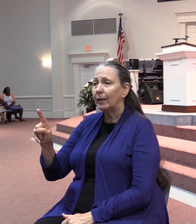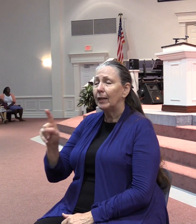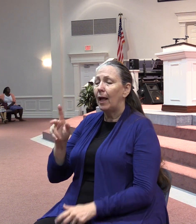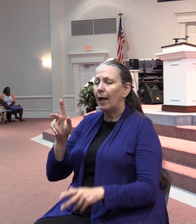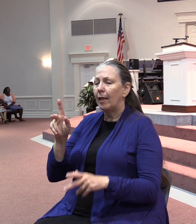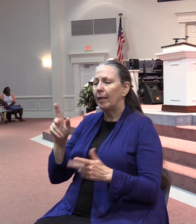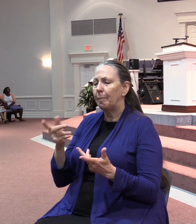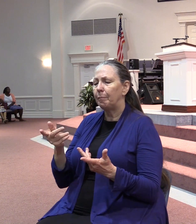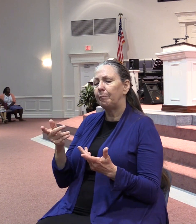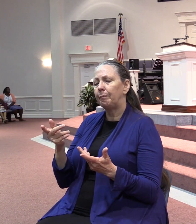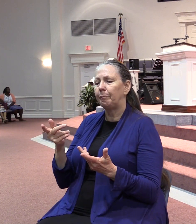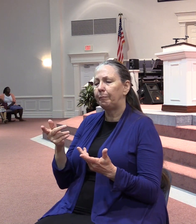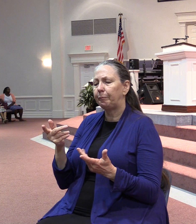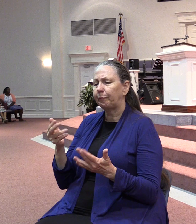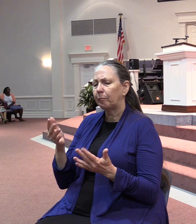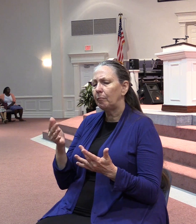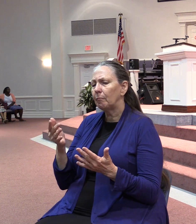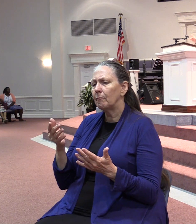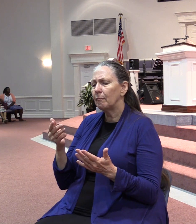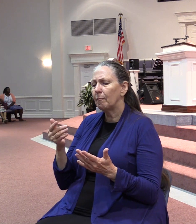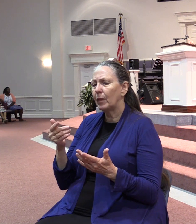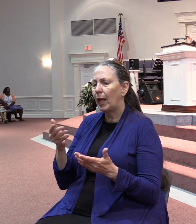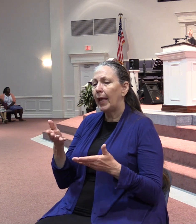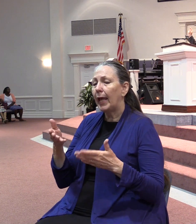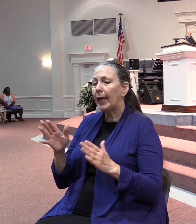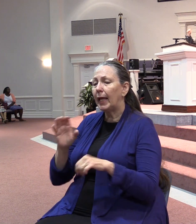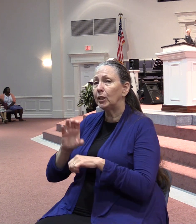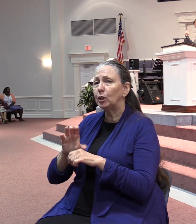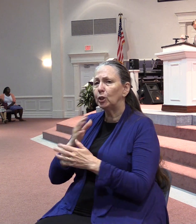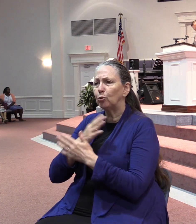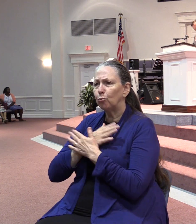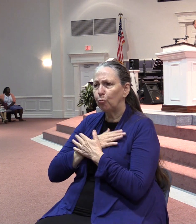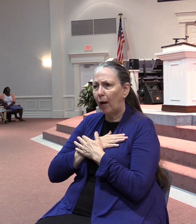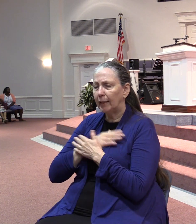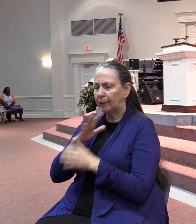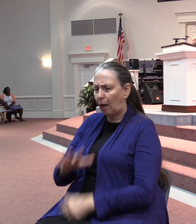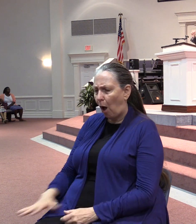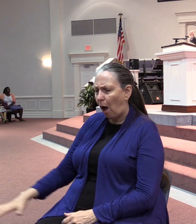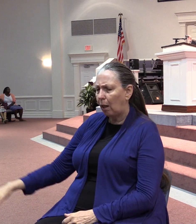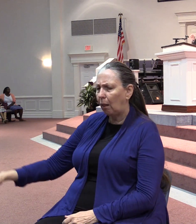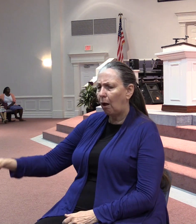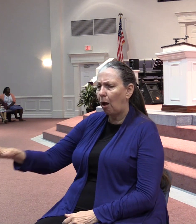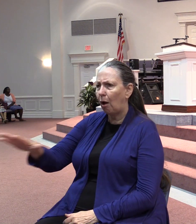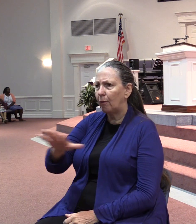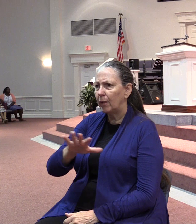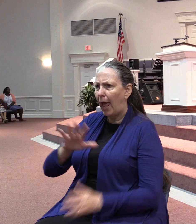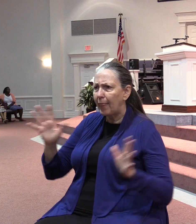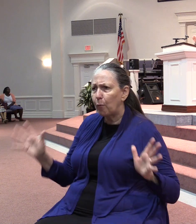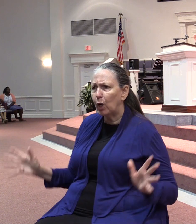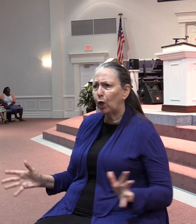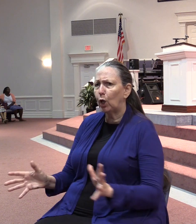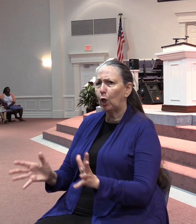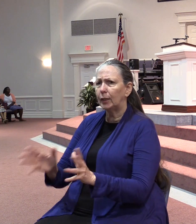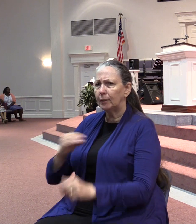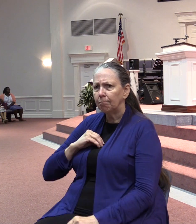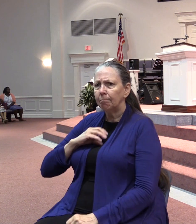churches rest throughout all Judea and Galilee and Samaria, and they were edified,